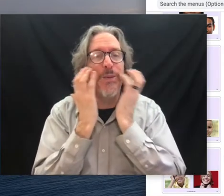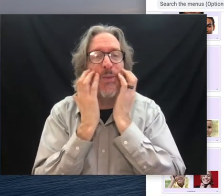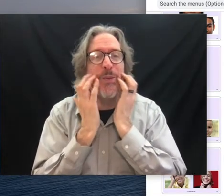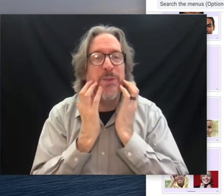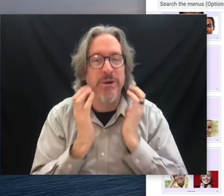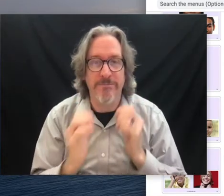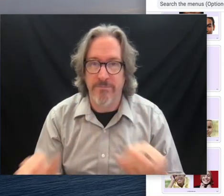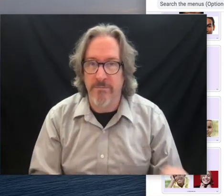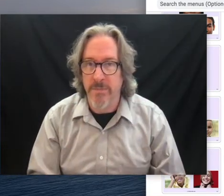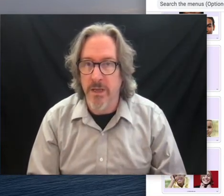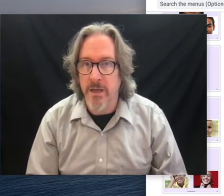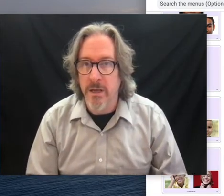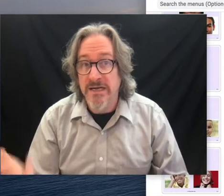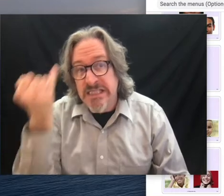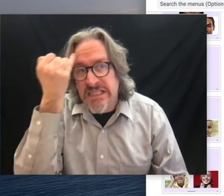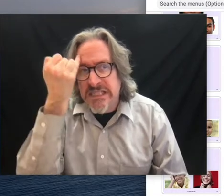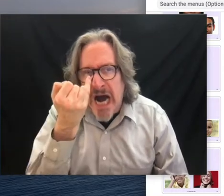light.